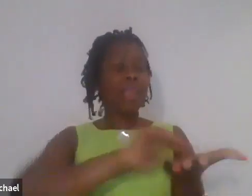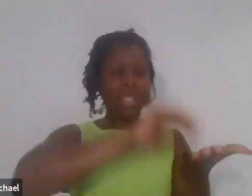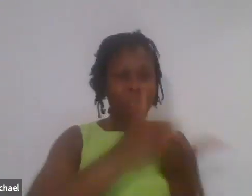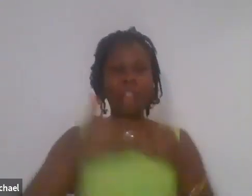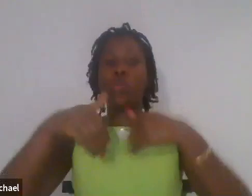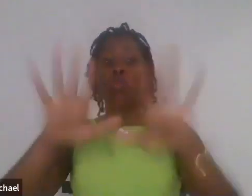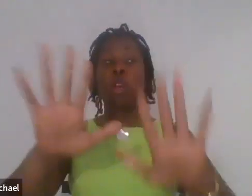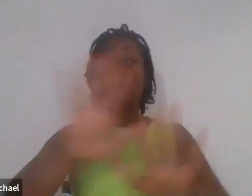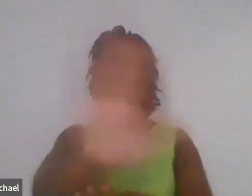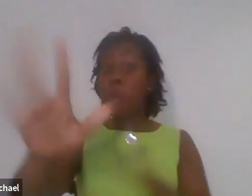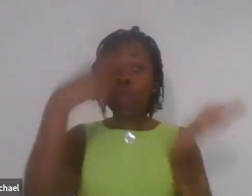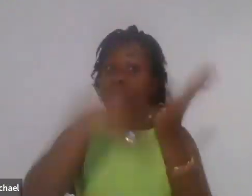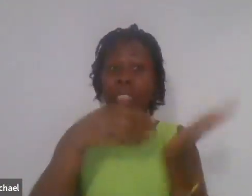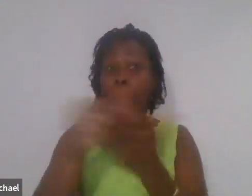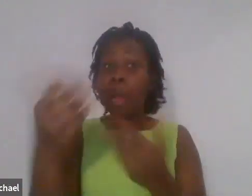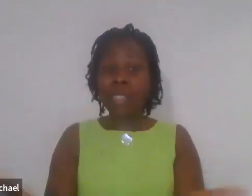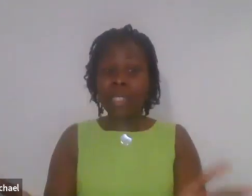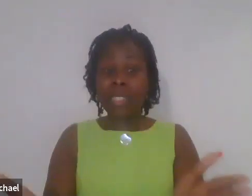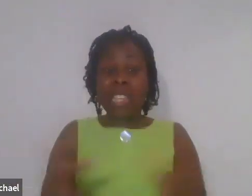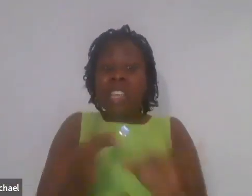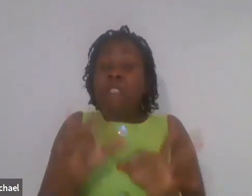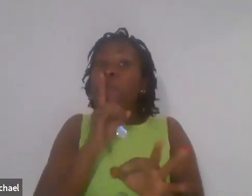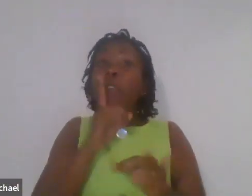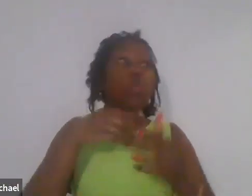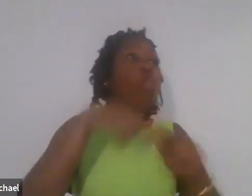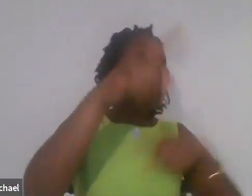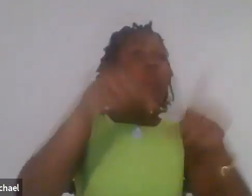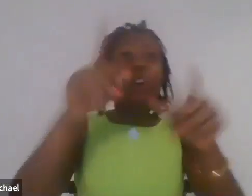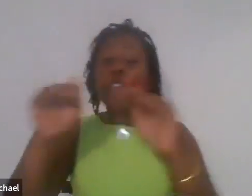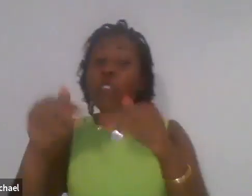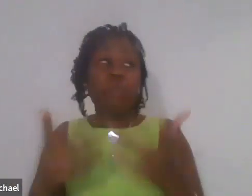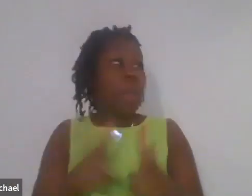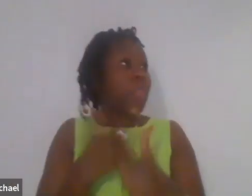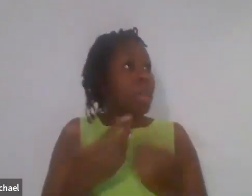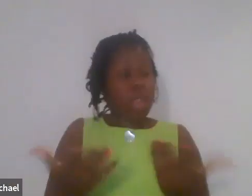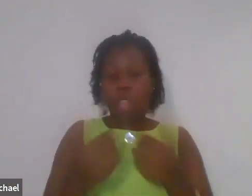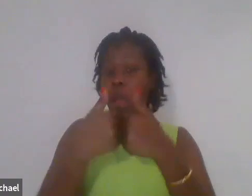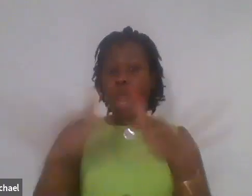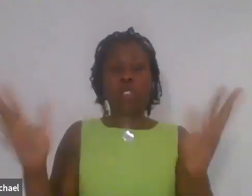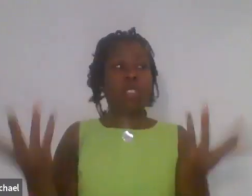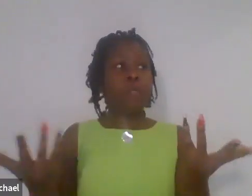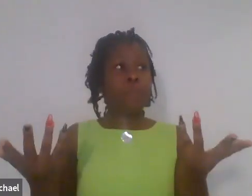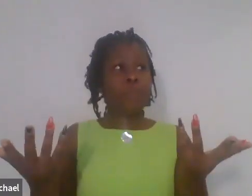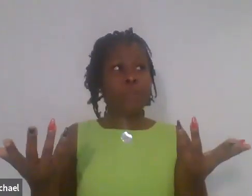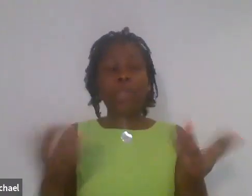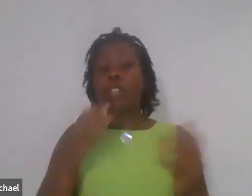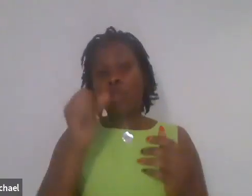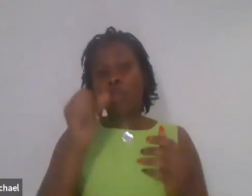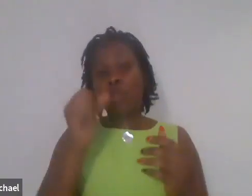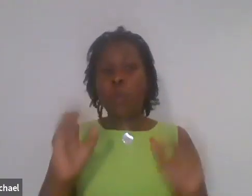that fund. The You resources people is yours. testify. Take If advantage. not to go proper, If you don't then go for one it, loss. then you lose So